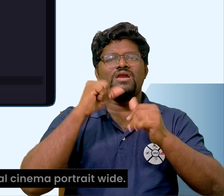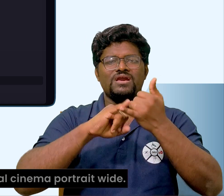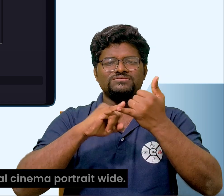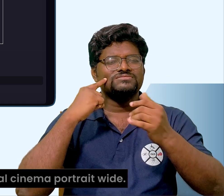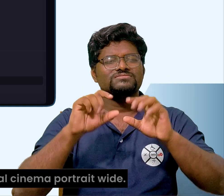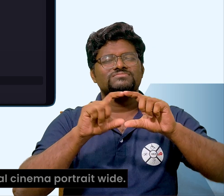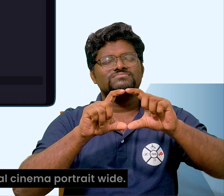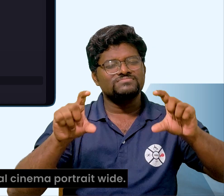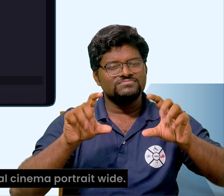classic,